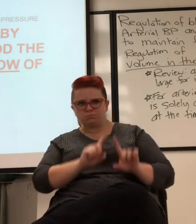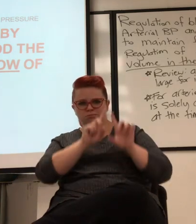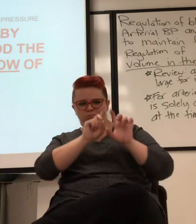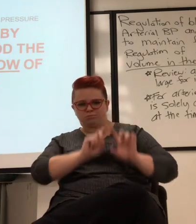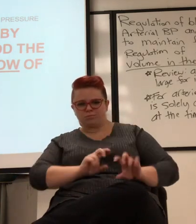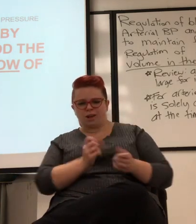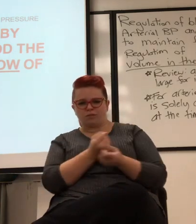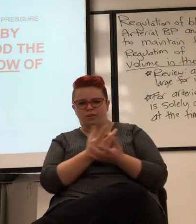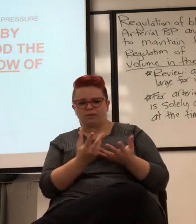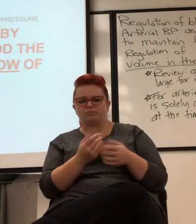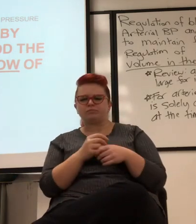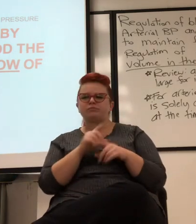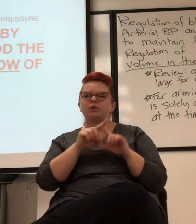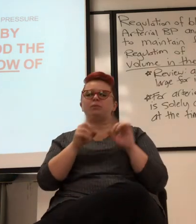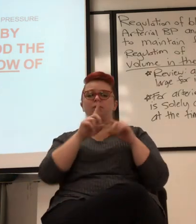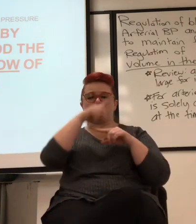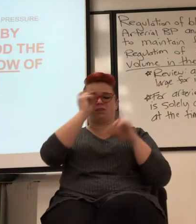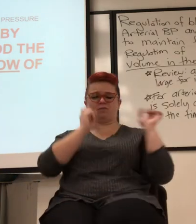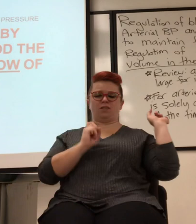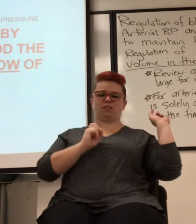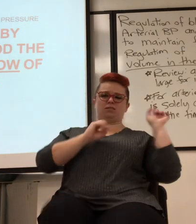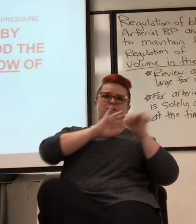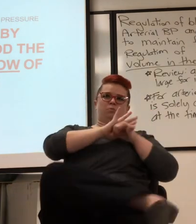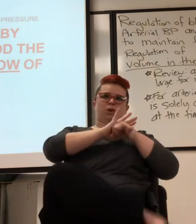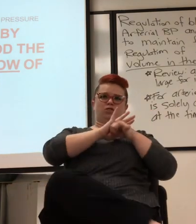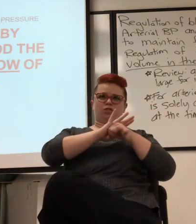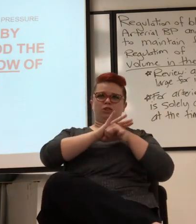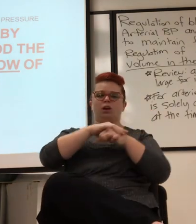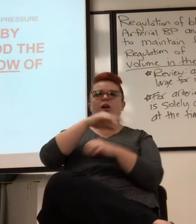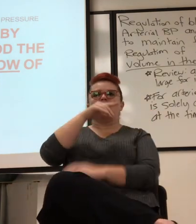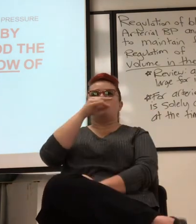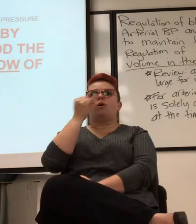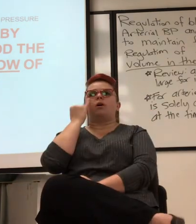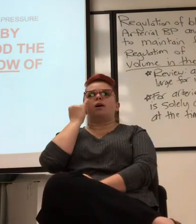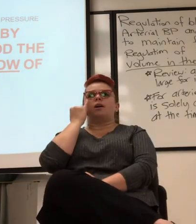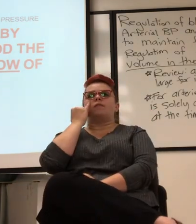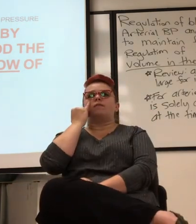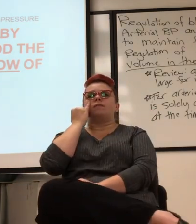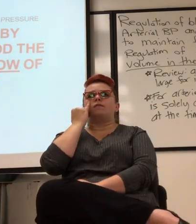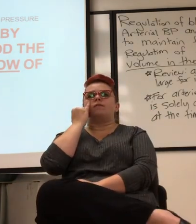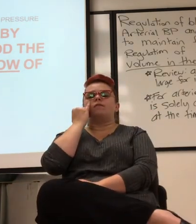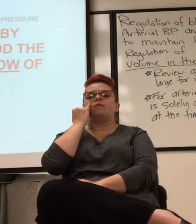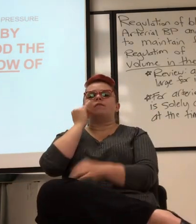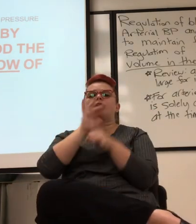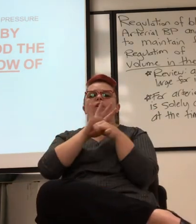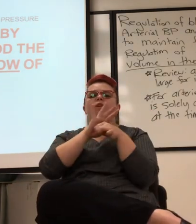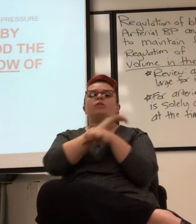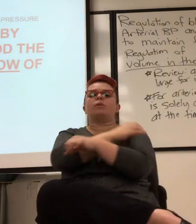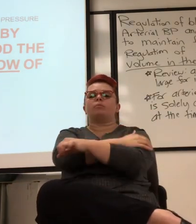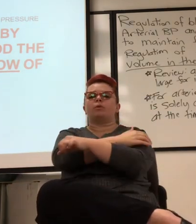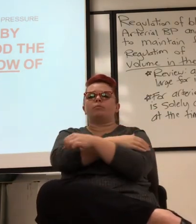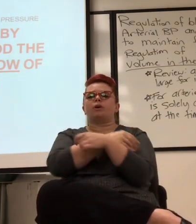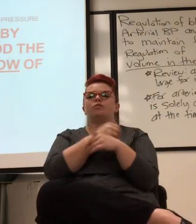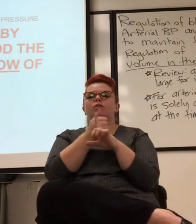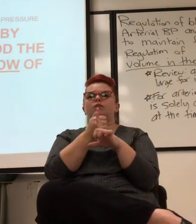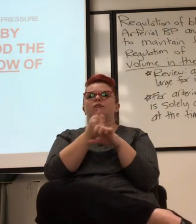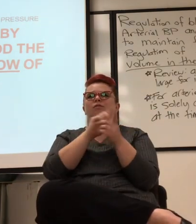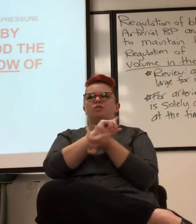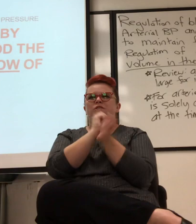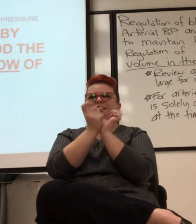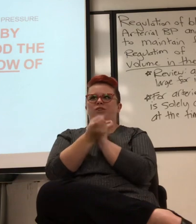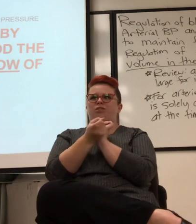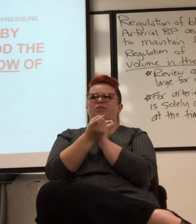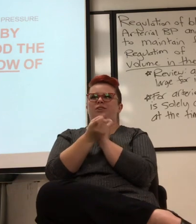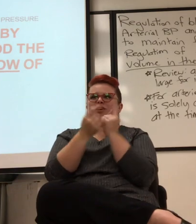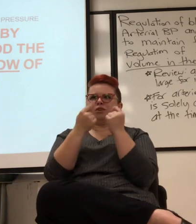this. It's like if the blood pressure changes, you're indirectly measuring